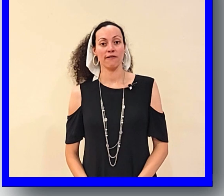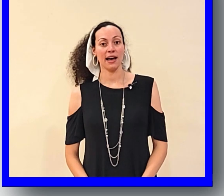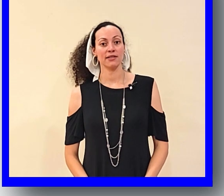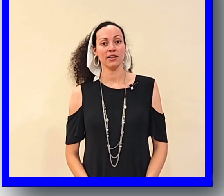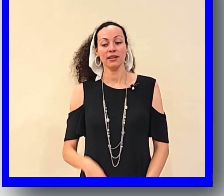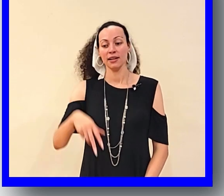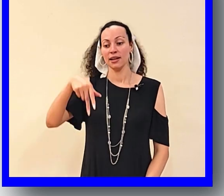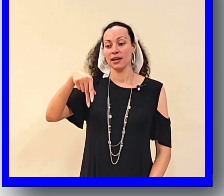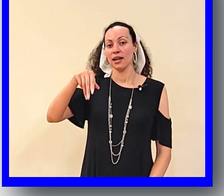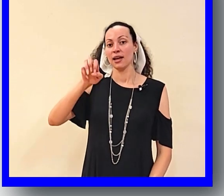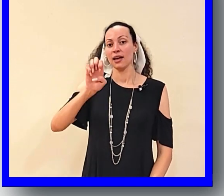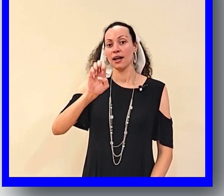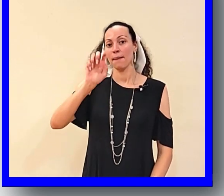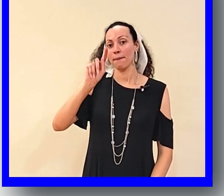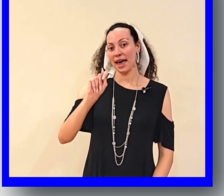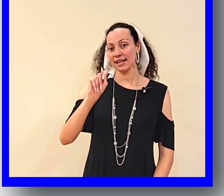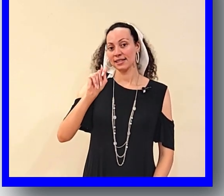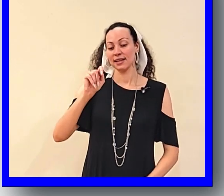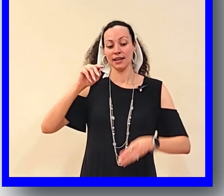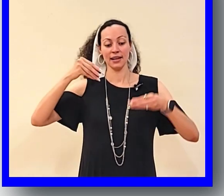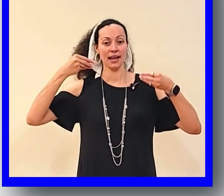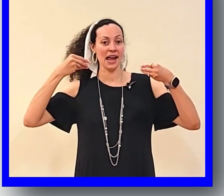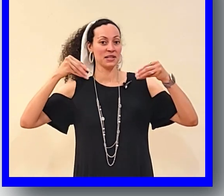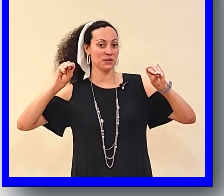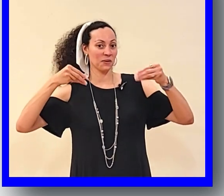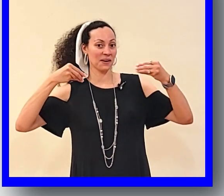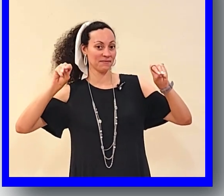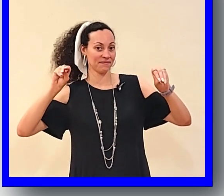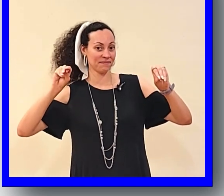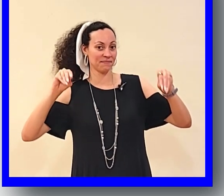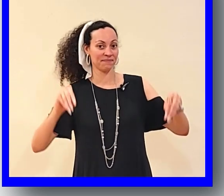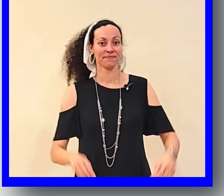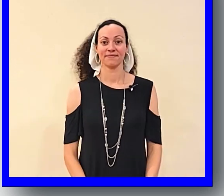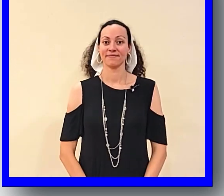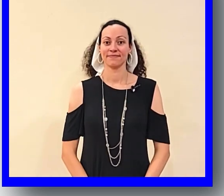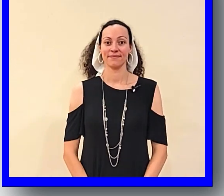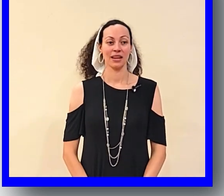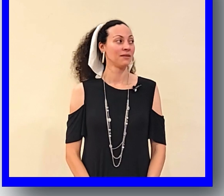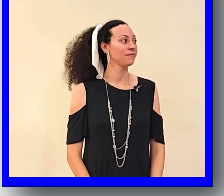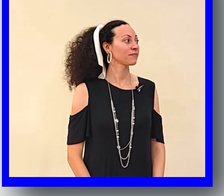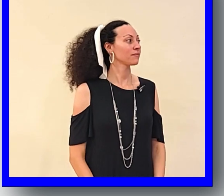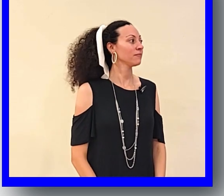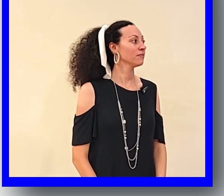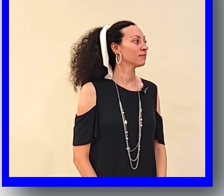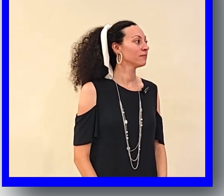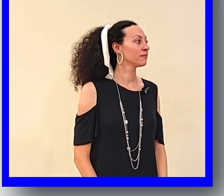A little faster. Pet, store.